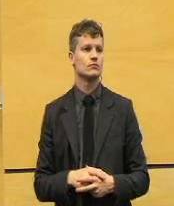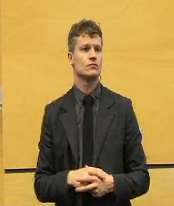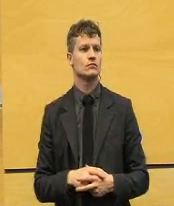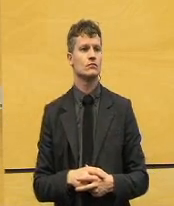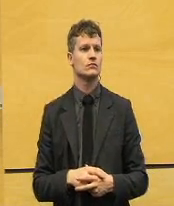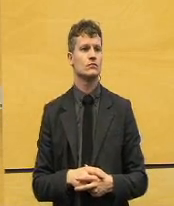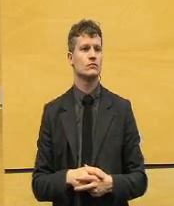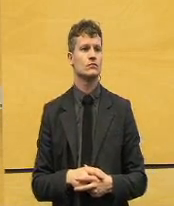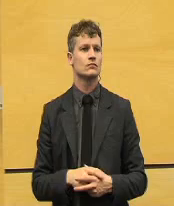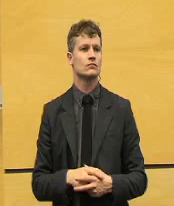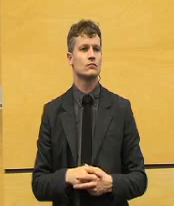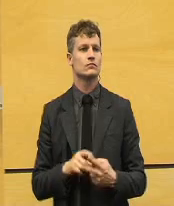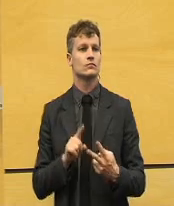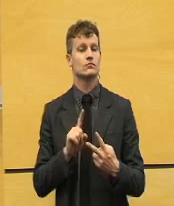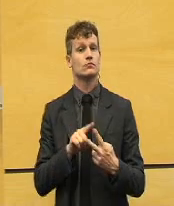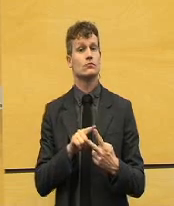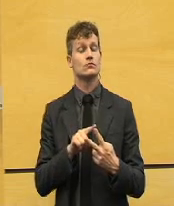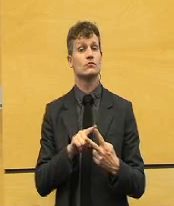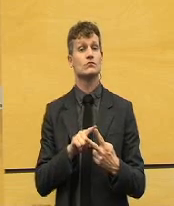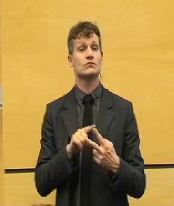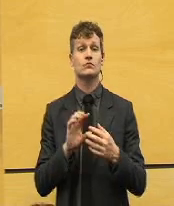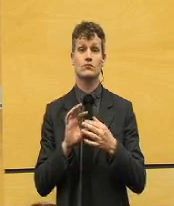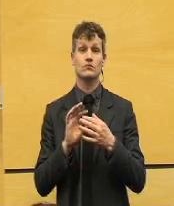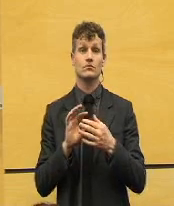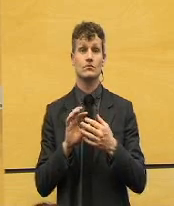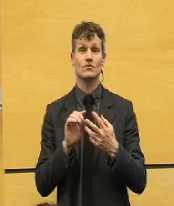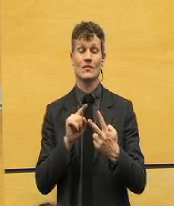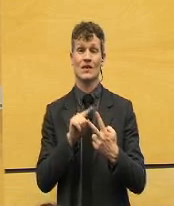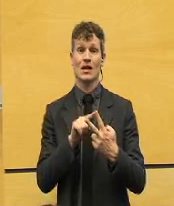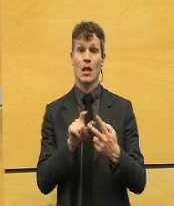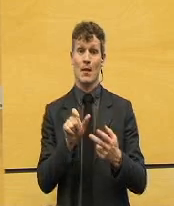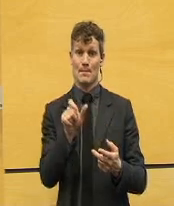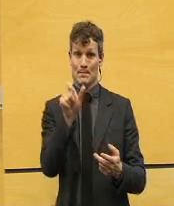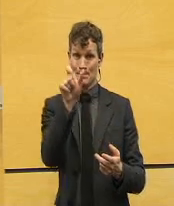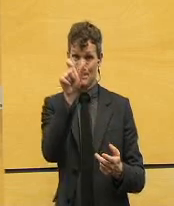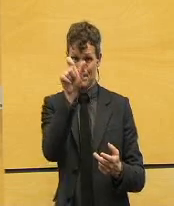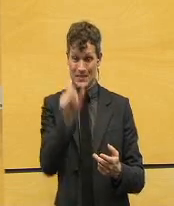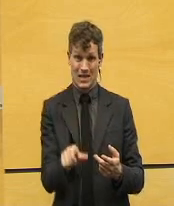on the side of person with disabilities themselves,